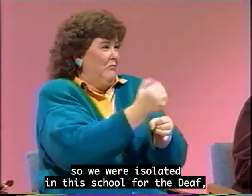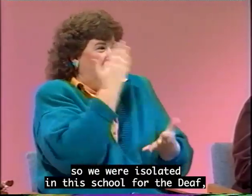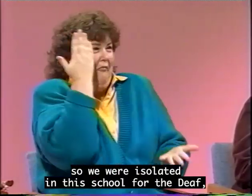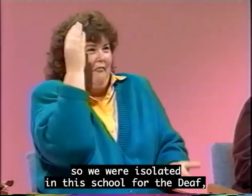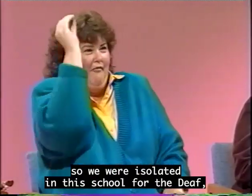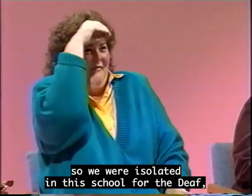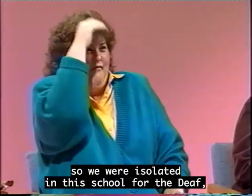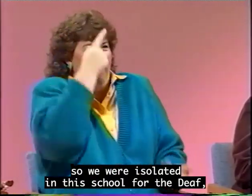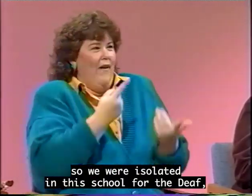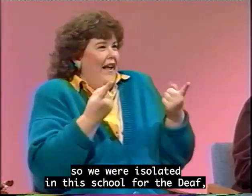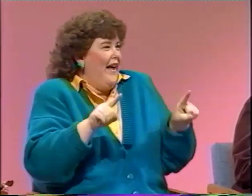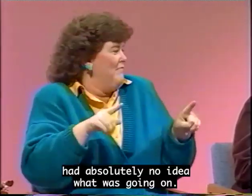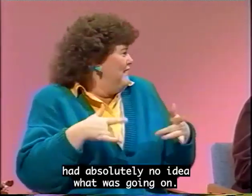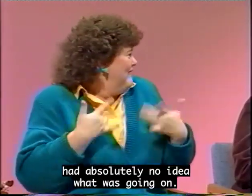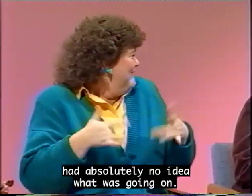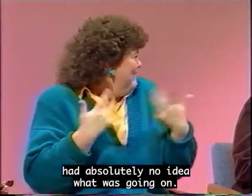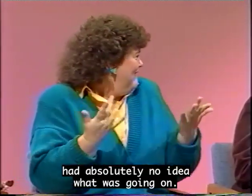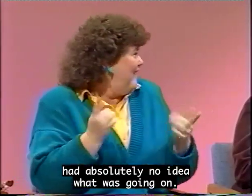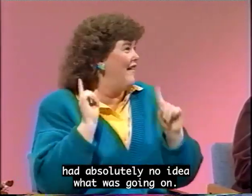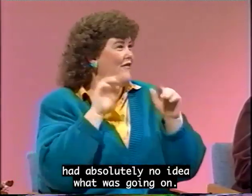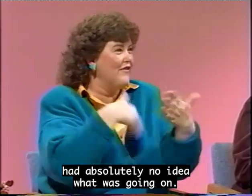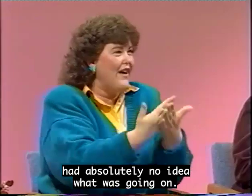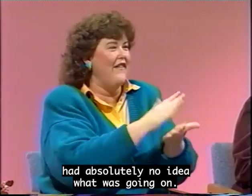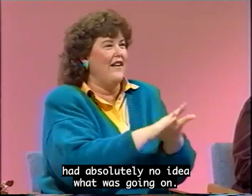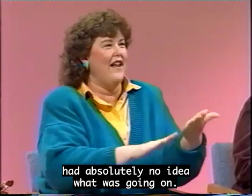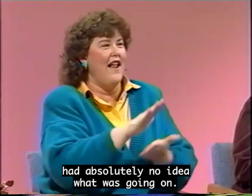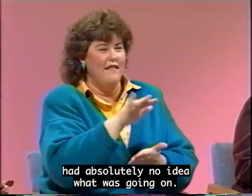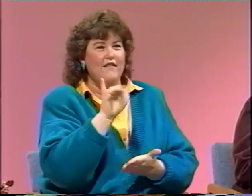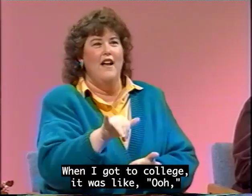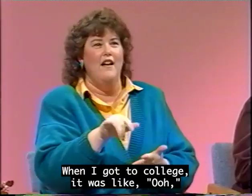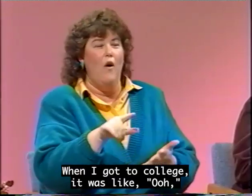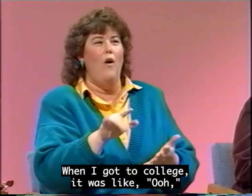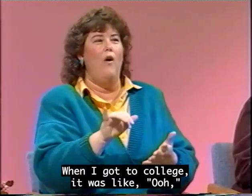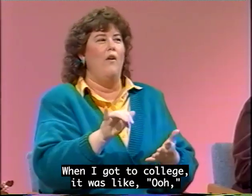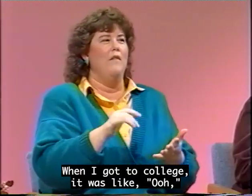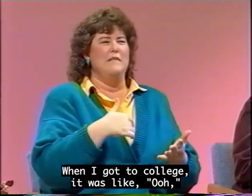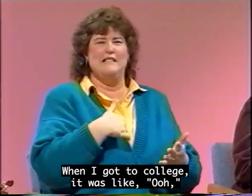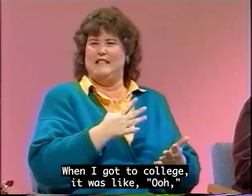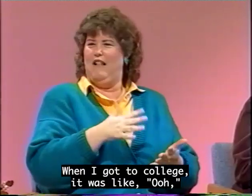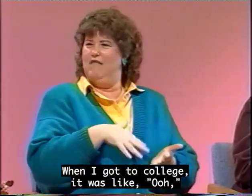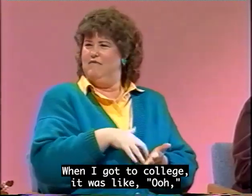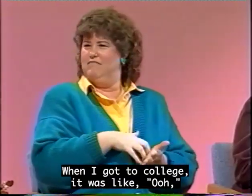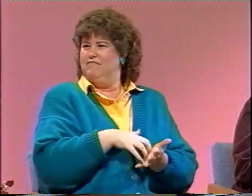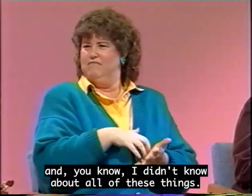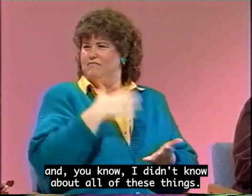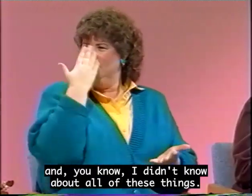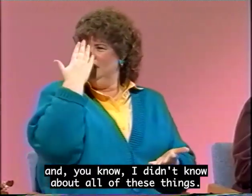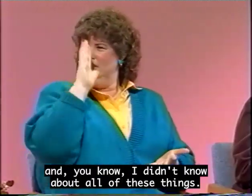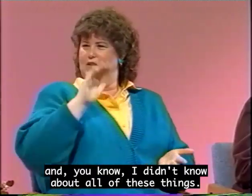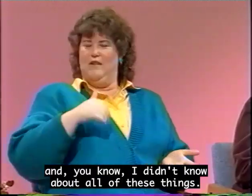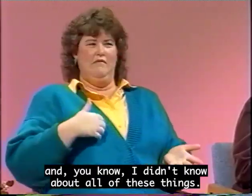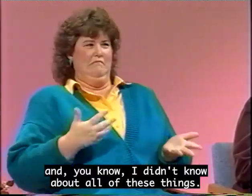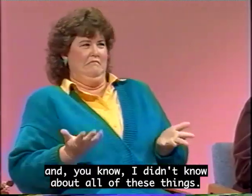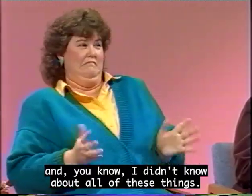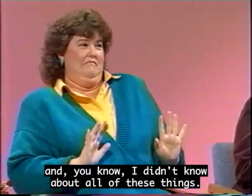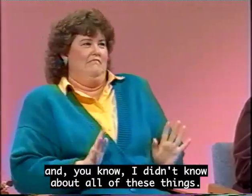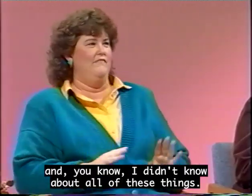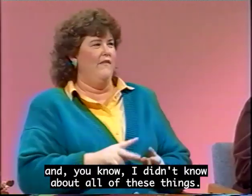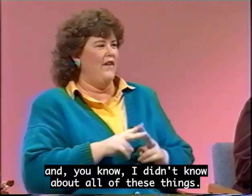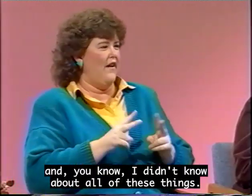isolated in this school for the deaf. I had absolutely no idea what was going on. When I got to college, it was like, ooh. And, I didn't know about all